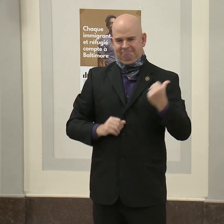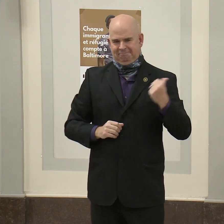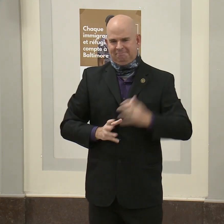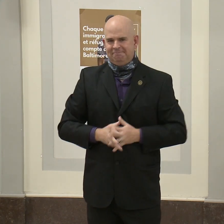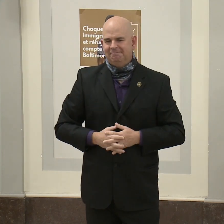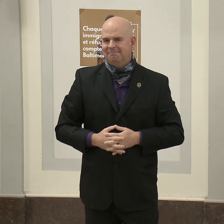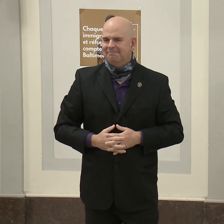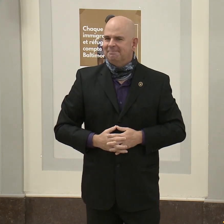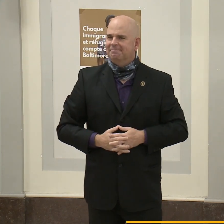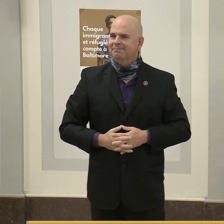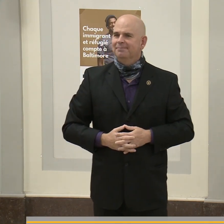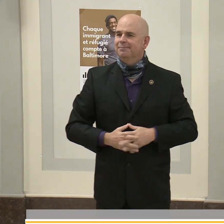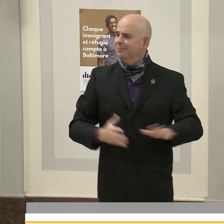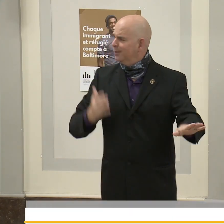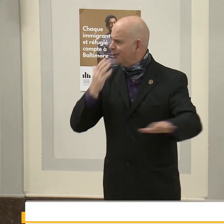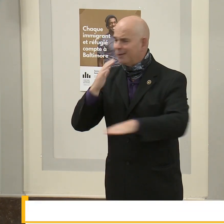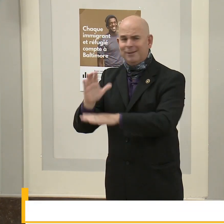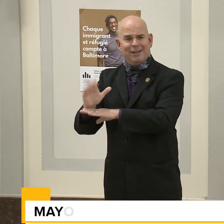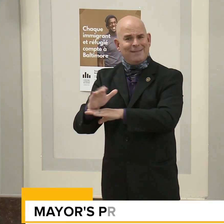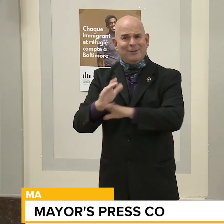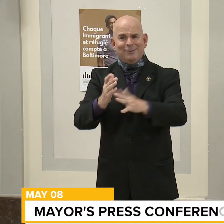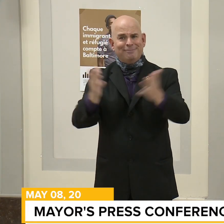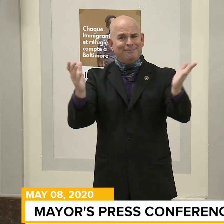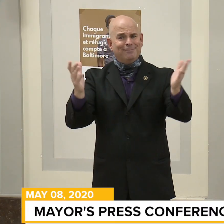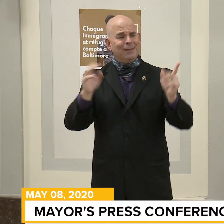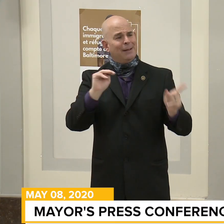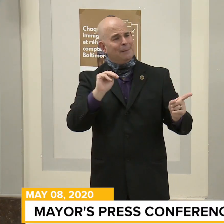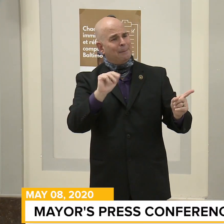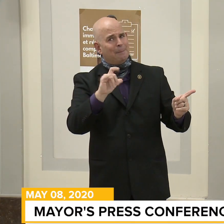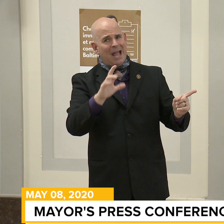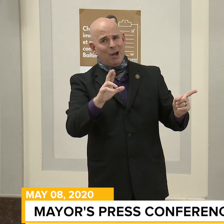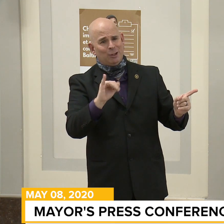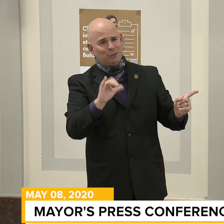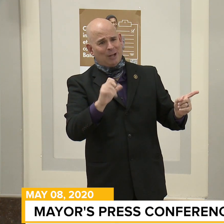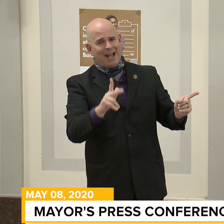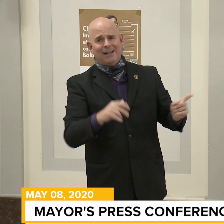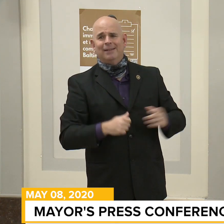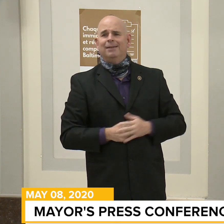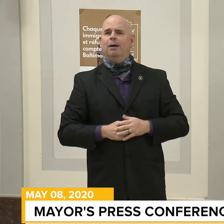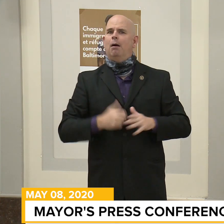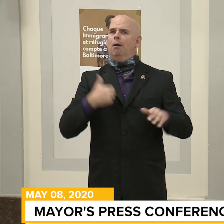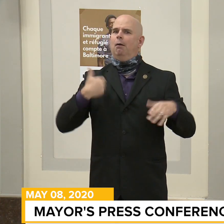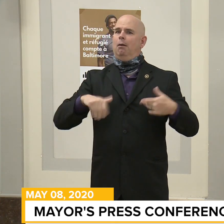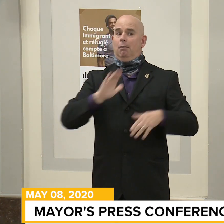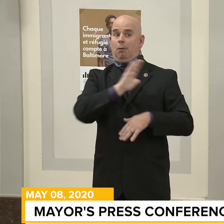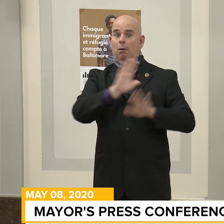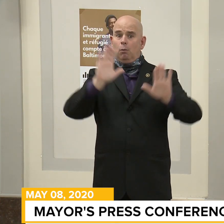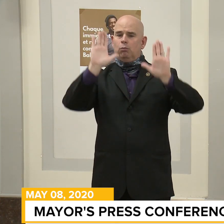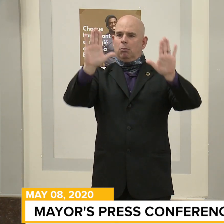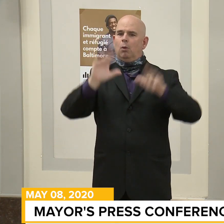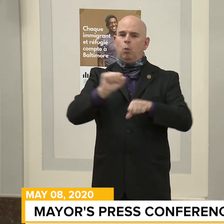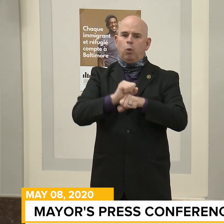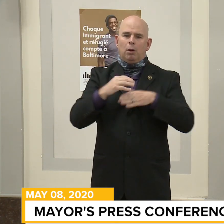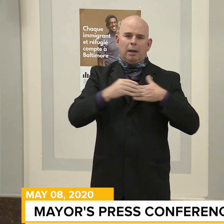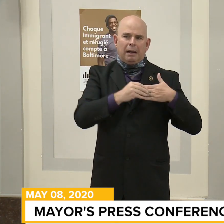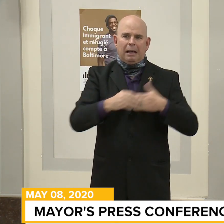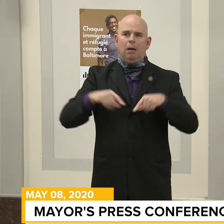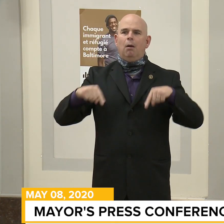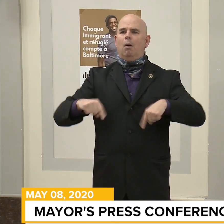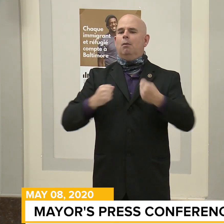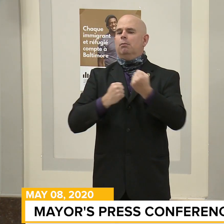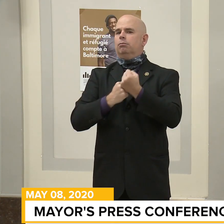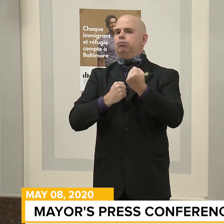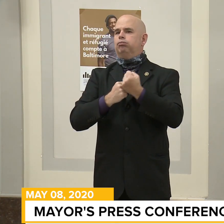Good afternoon. Thank you, Mayor Young, for your leadership, and thanks to our partners for their continued efforts to support Baltimore City during the